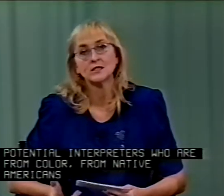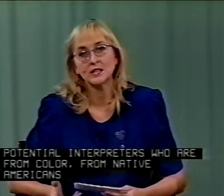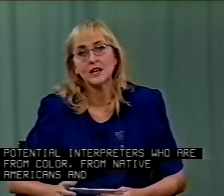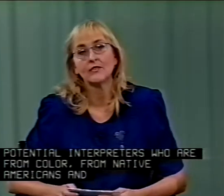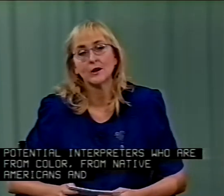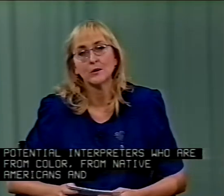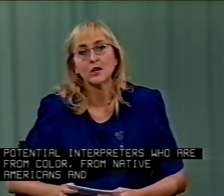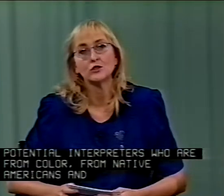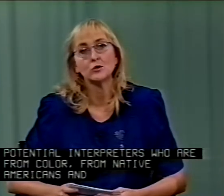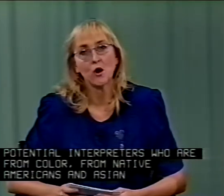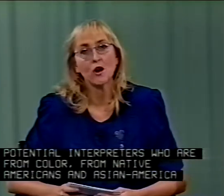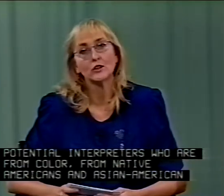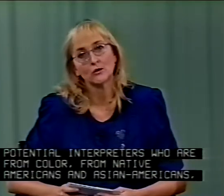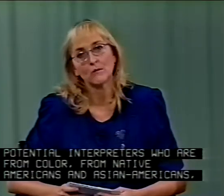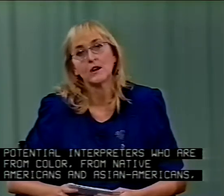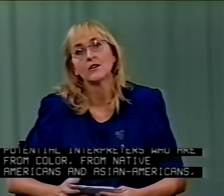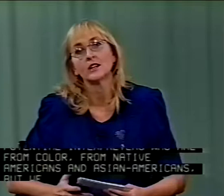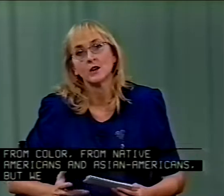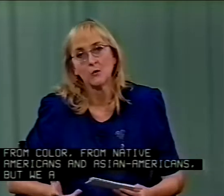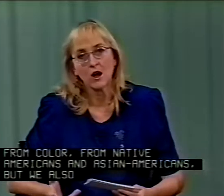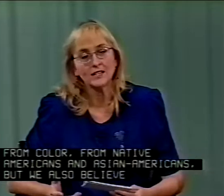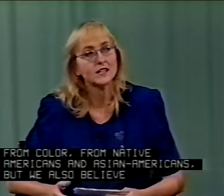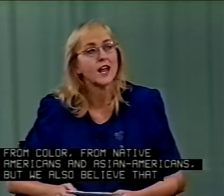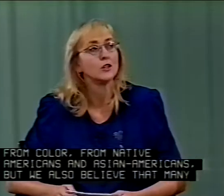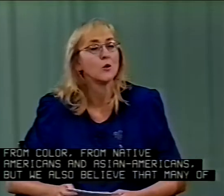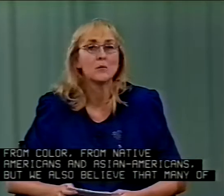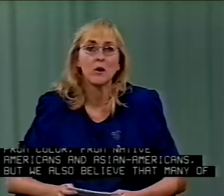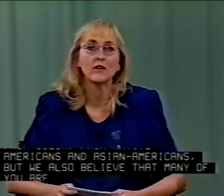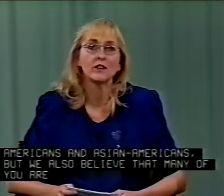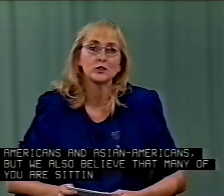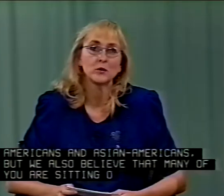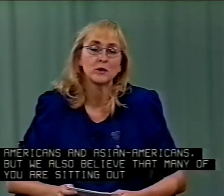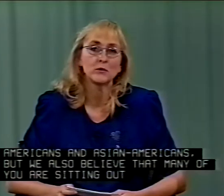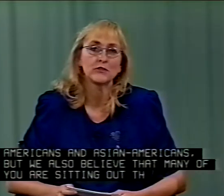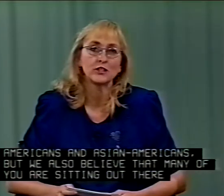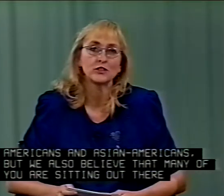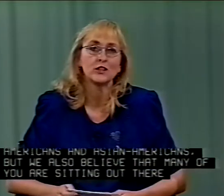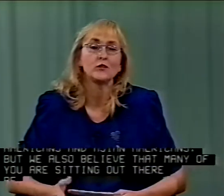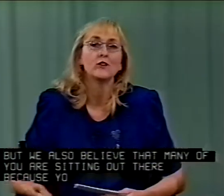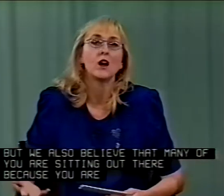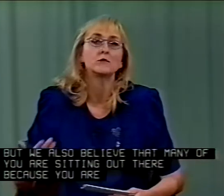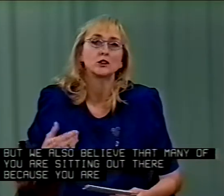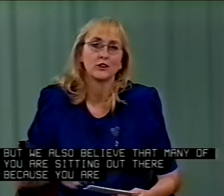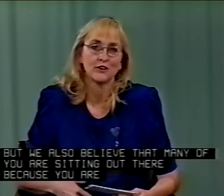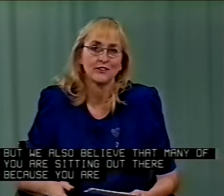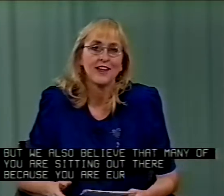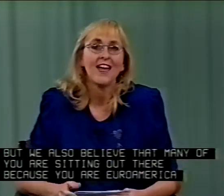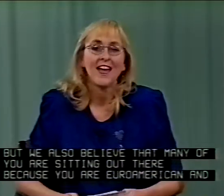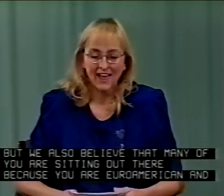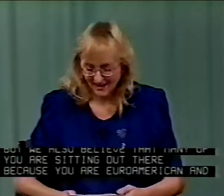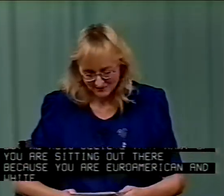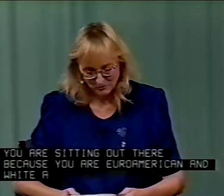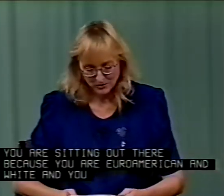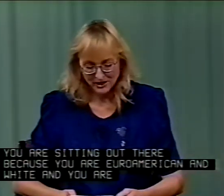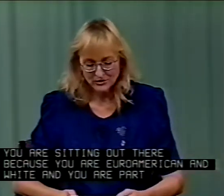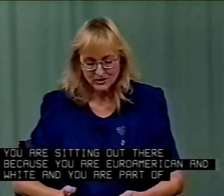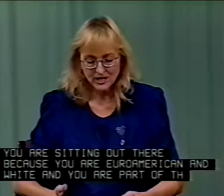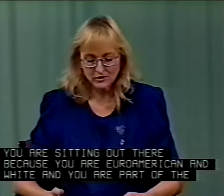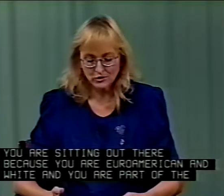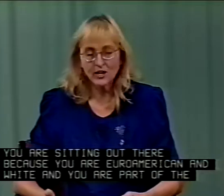sitting out there because you are Euro-American and white, and you are part of the interpreting profession and you've come to learn. And we're here today to share